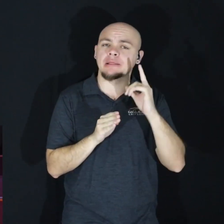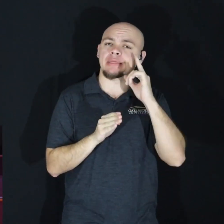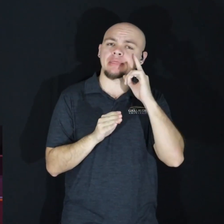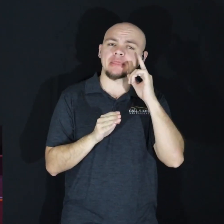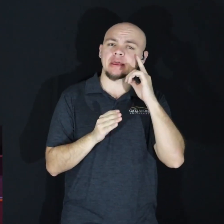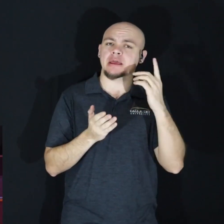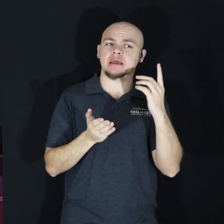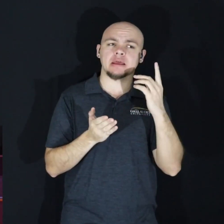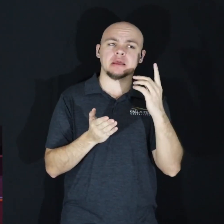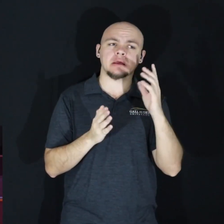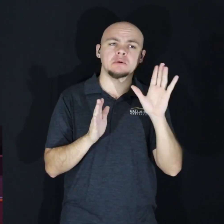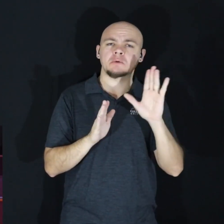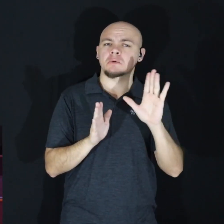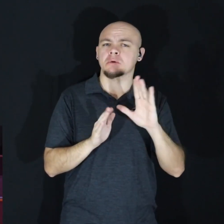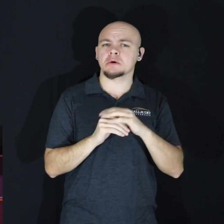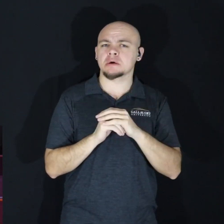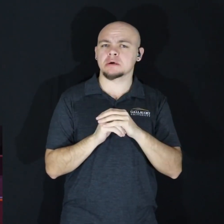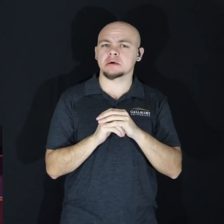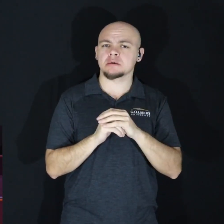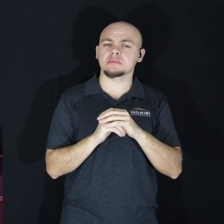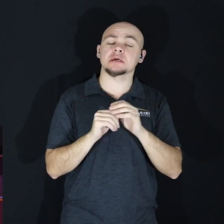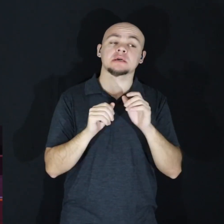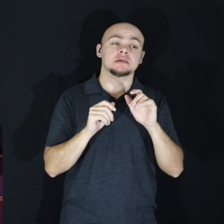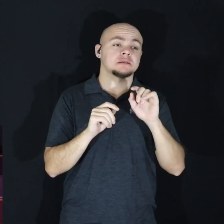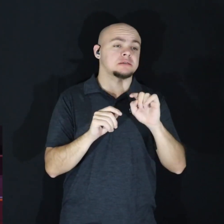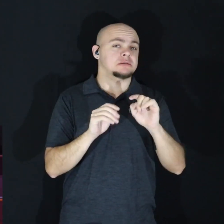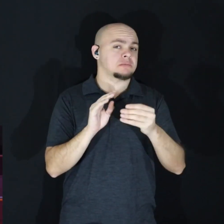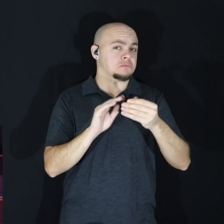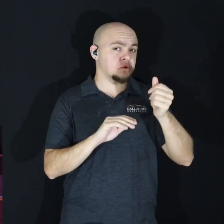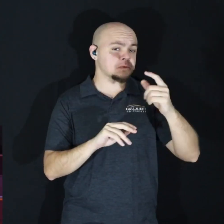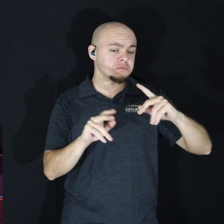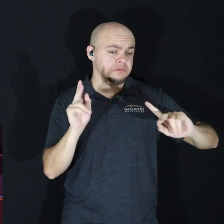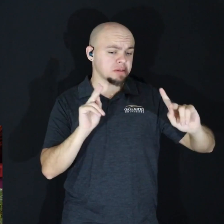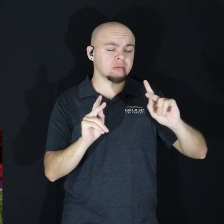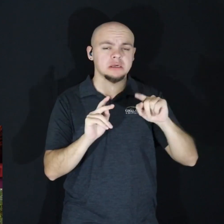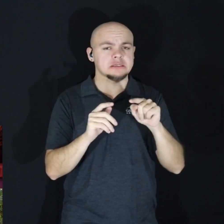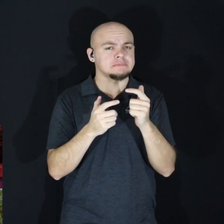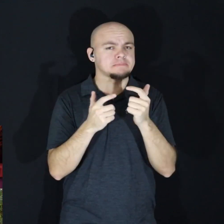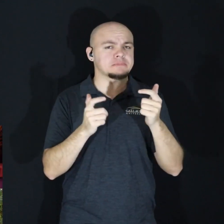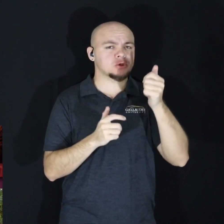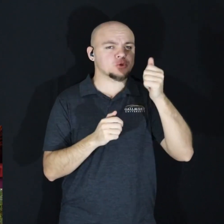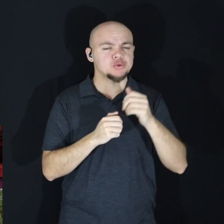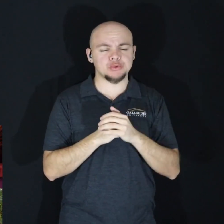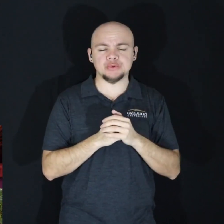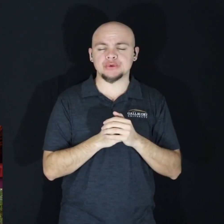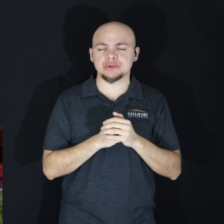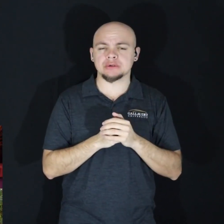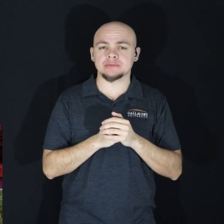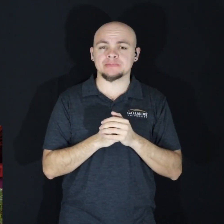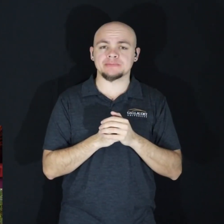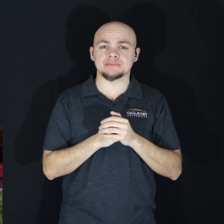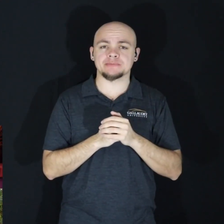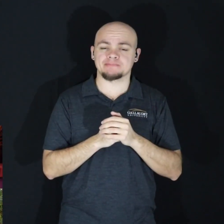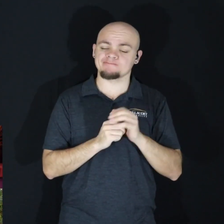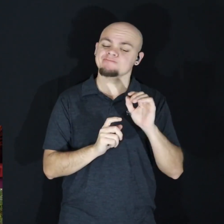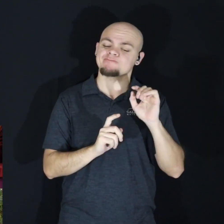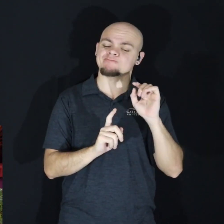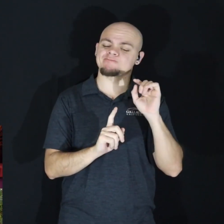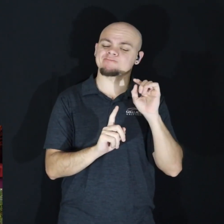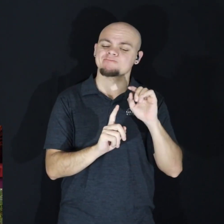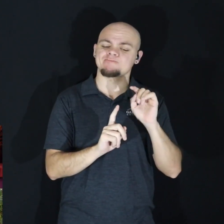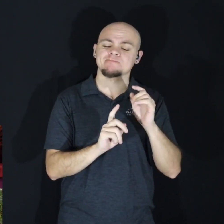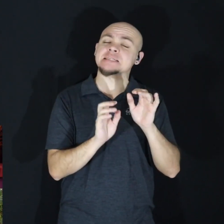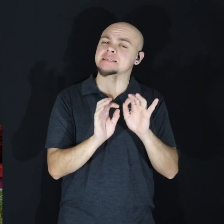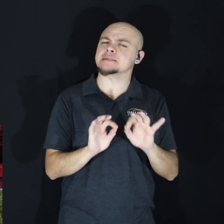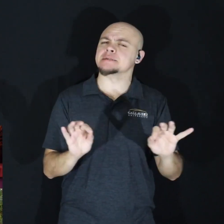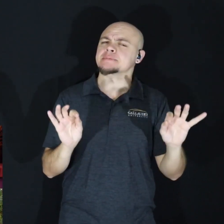it, but you can't because it's so much bigger than most of us. And this is why it's so important for us